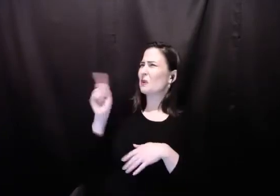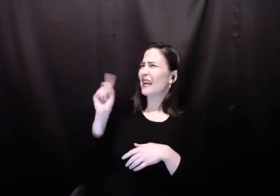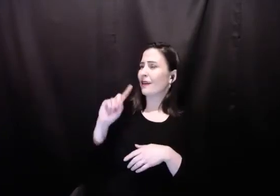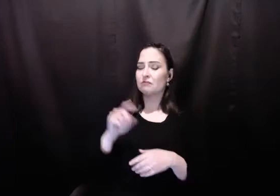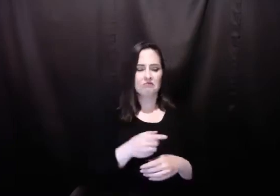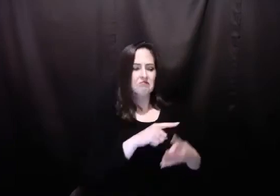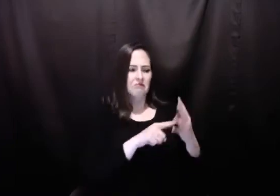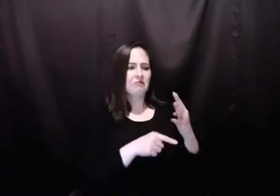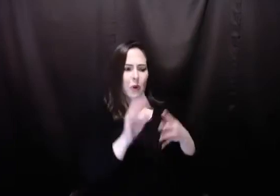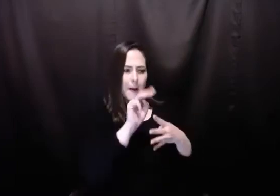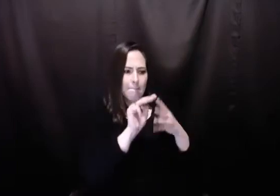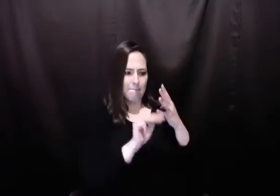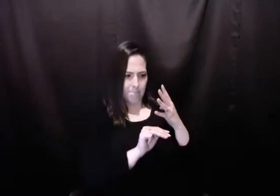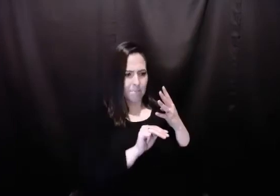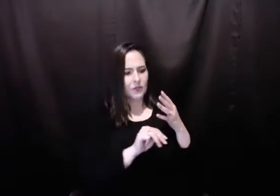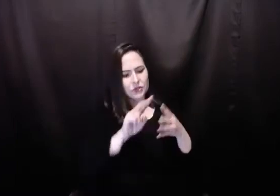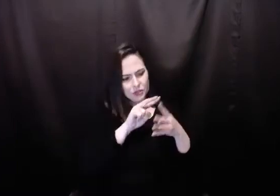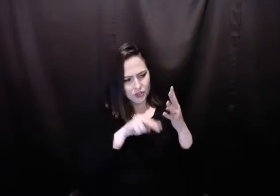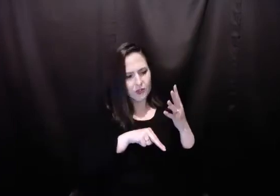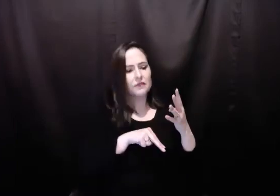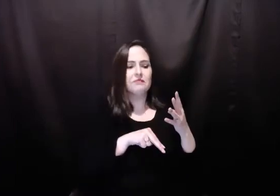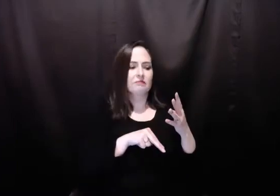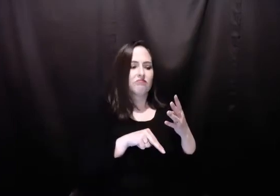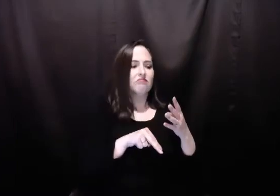I look at all those things,